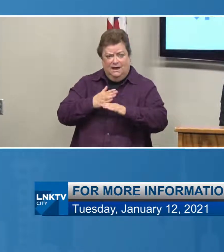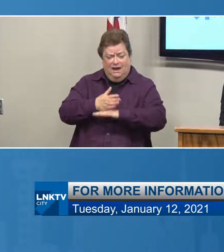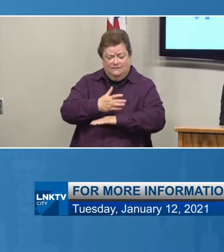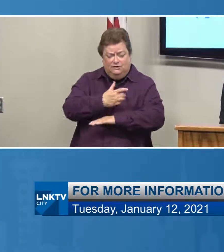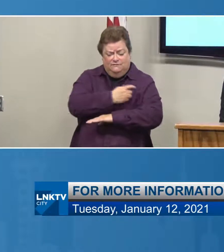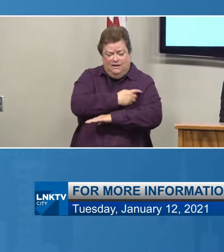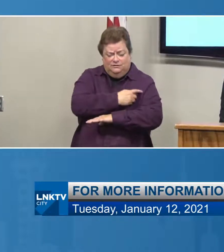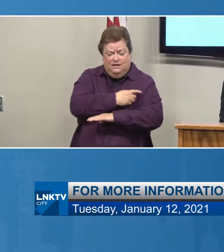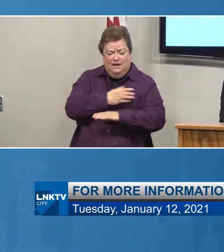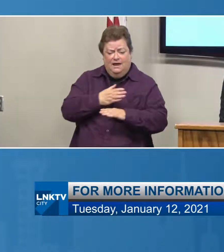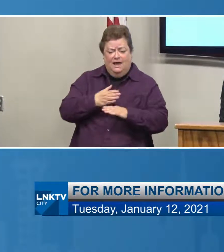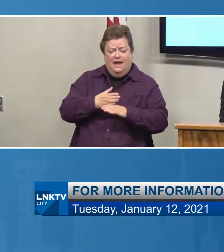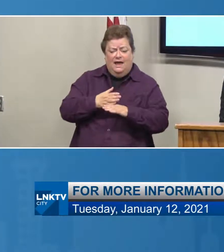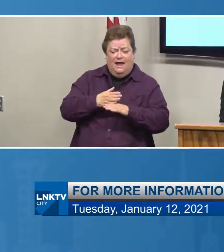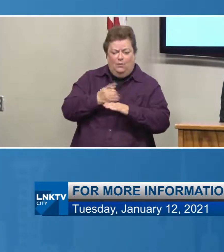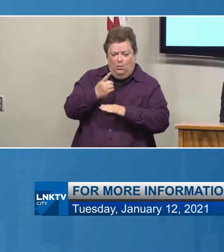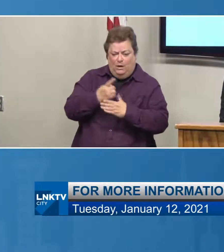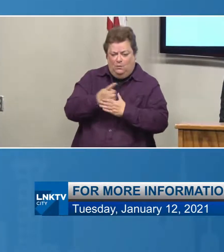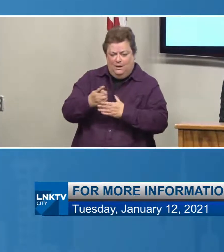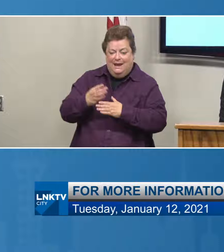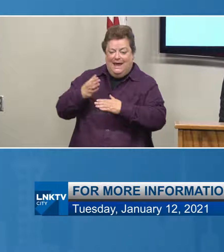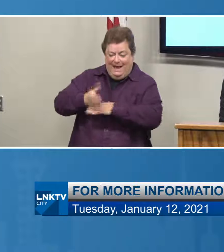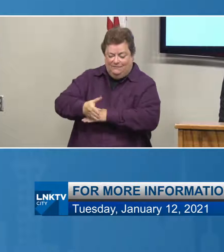week after the second dose.